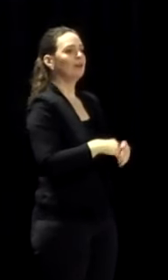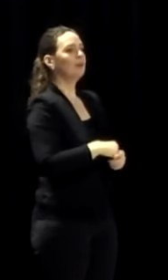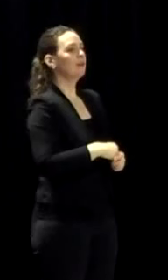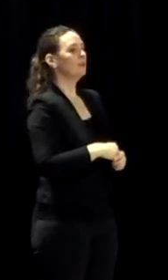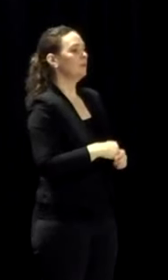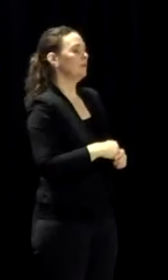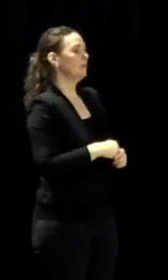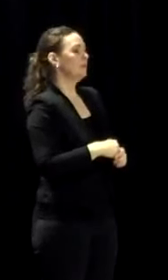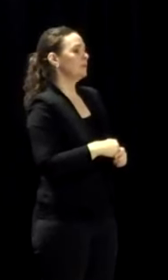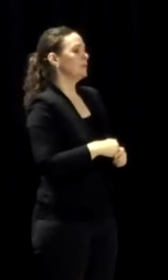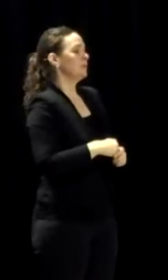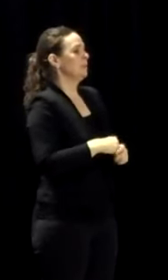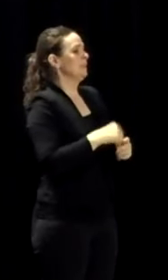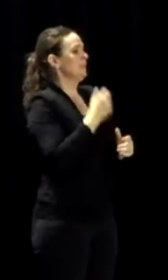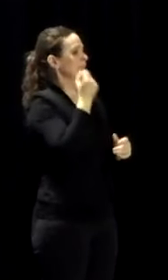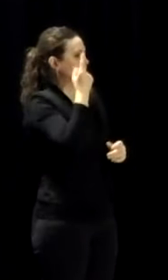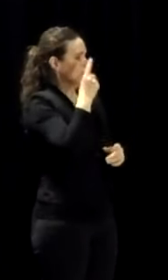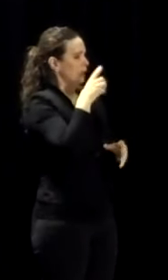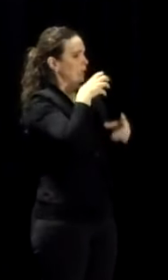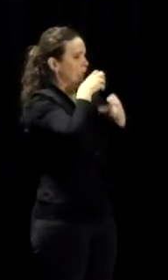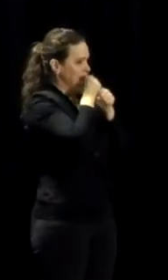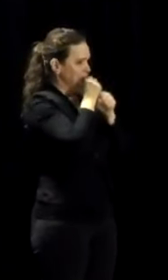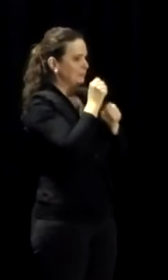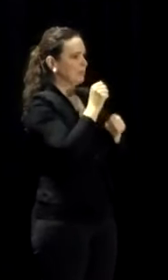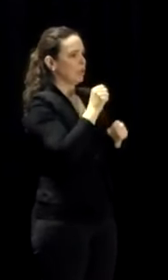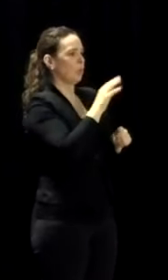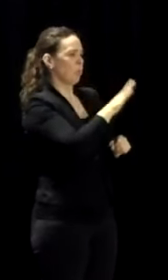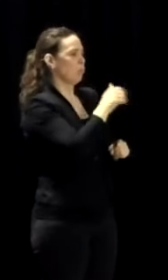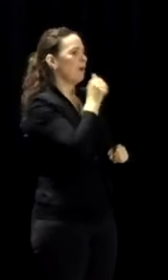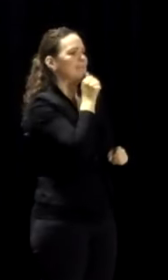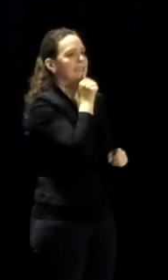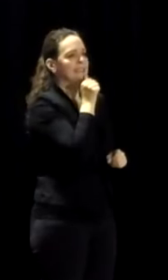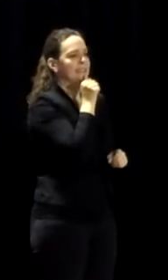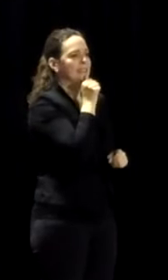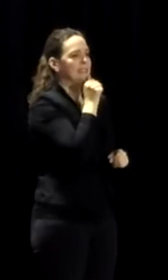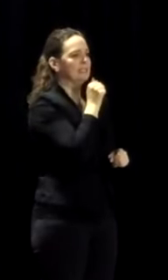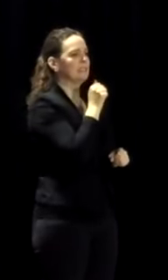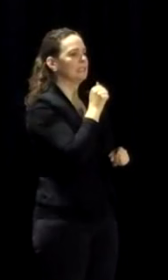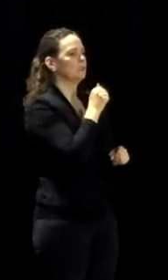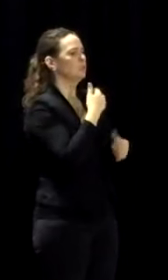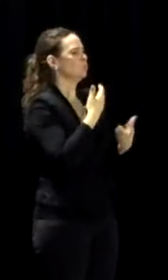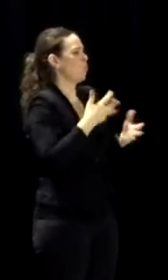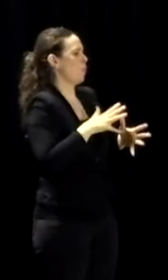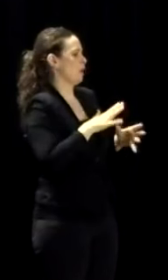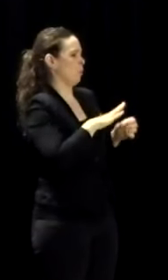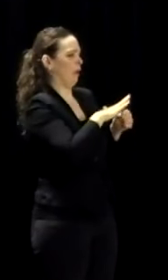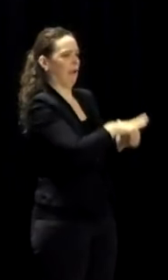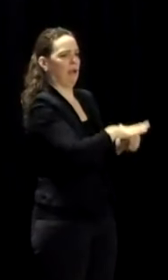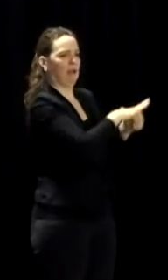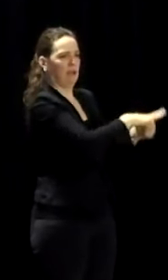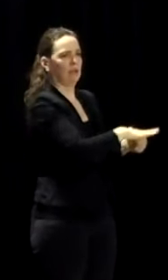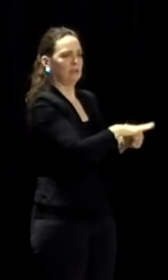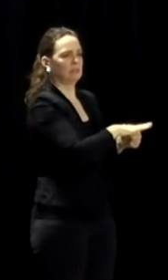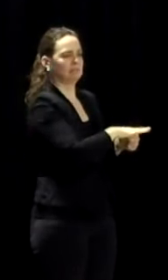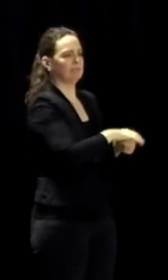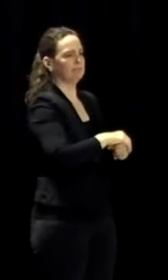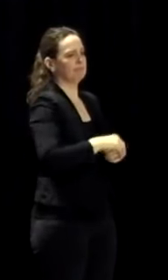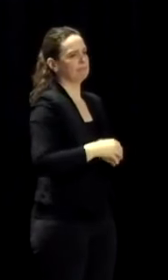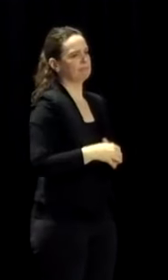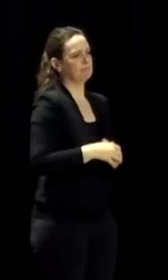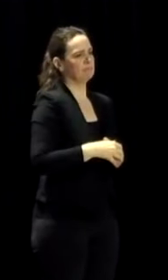are been very, very stressed, and they've been very sick, some of them. And certainly it